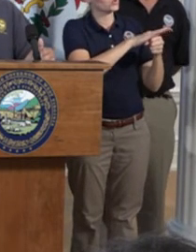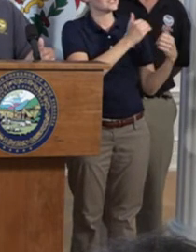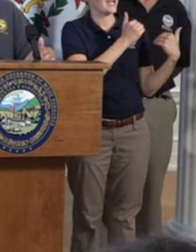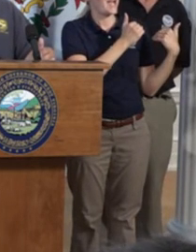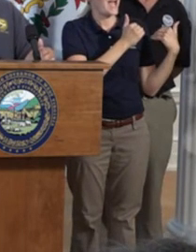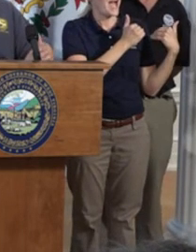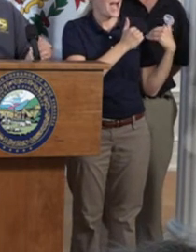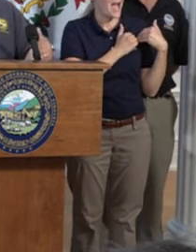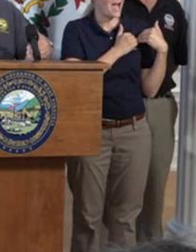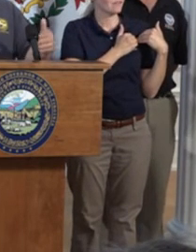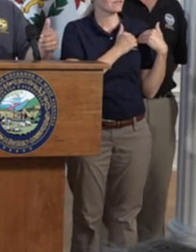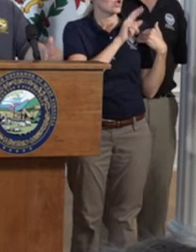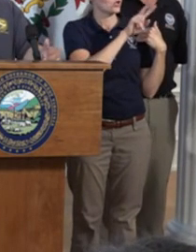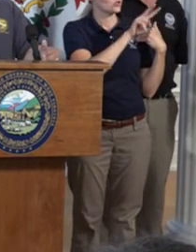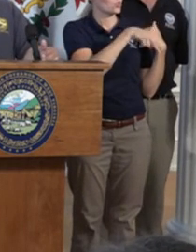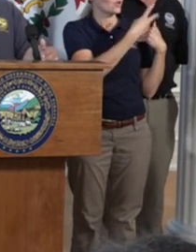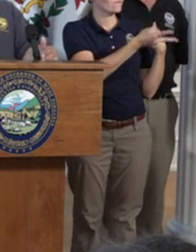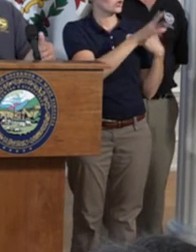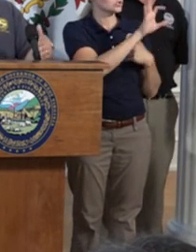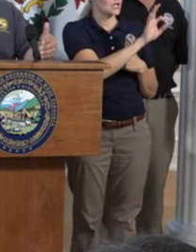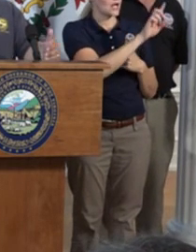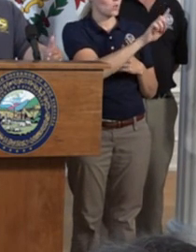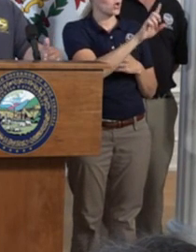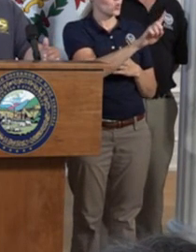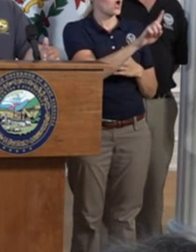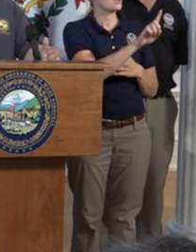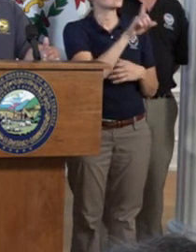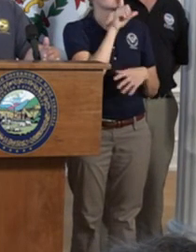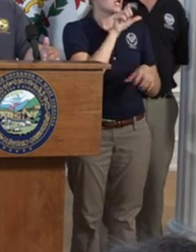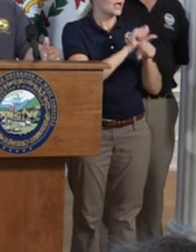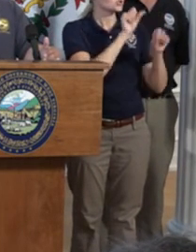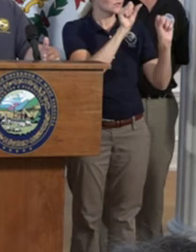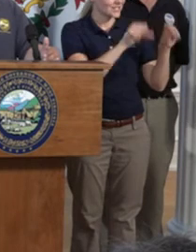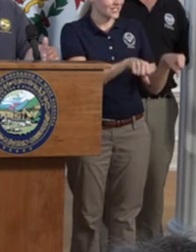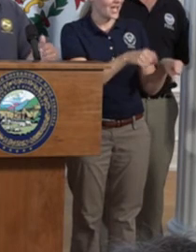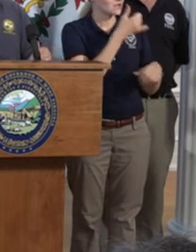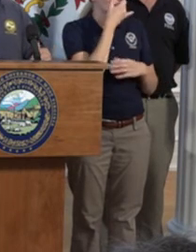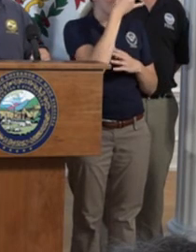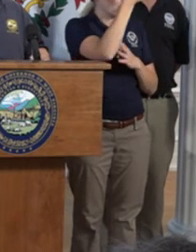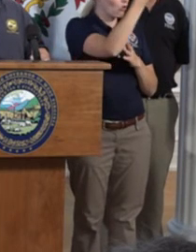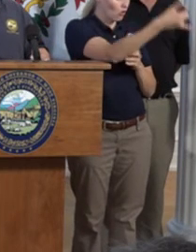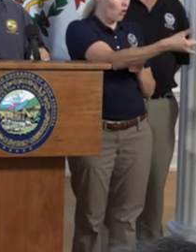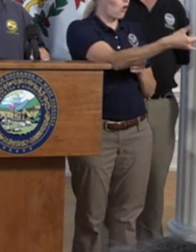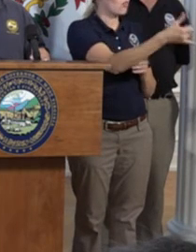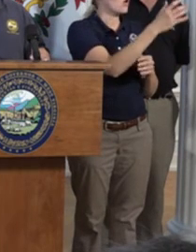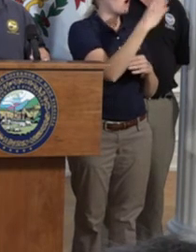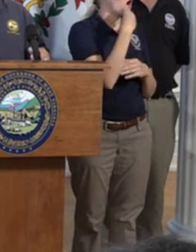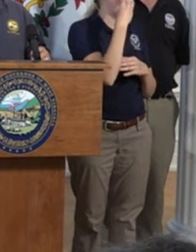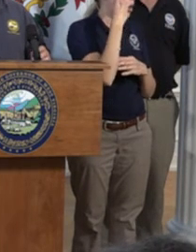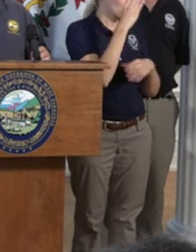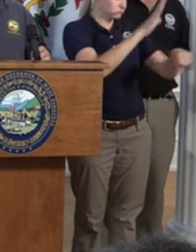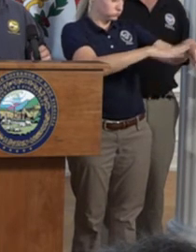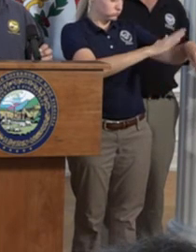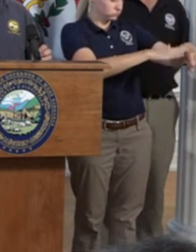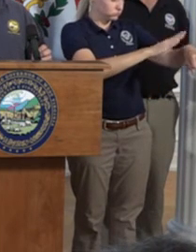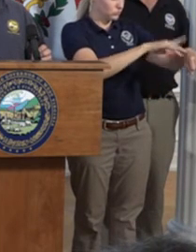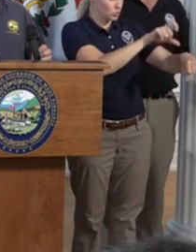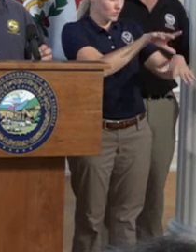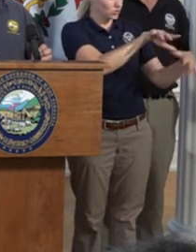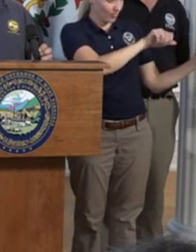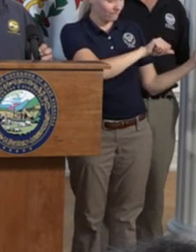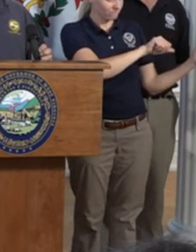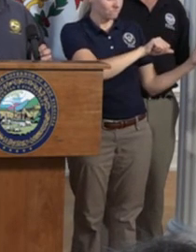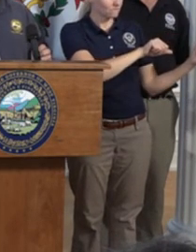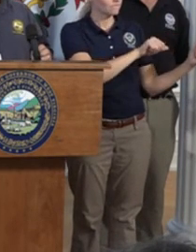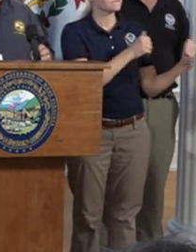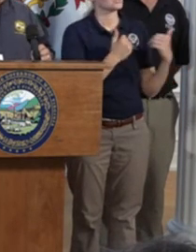reverse 911, and you know, they're able to actually call individual homes. But there's at least 5